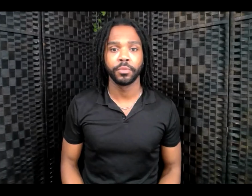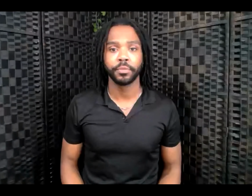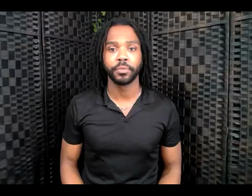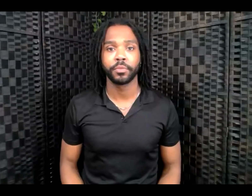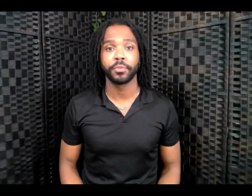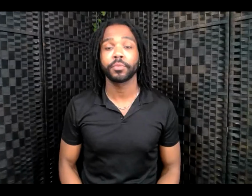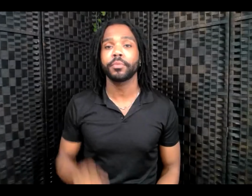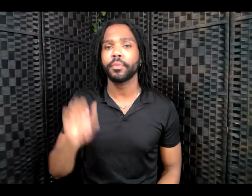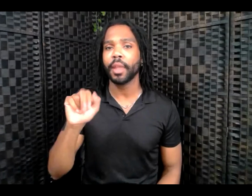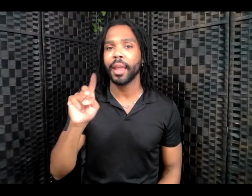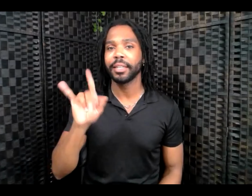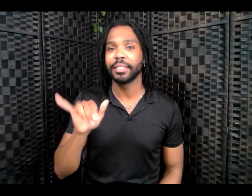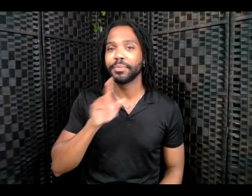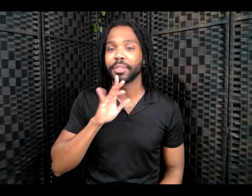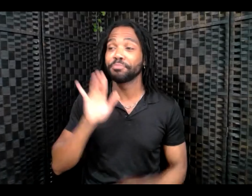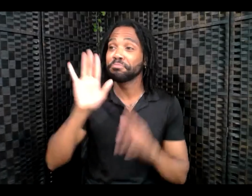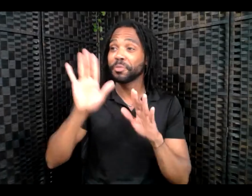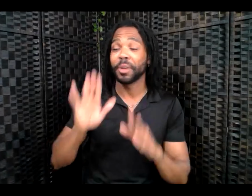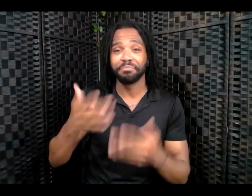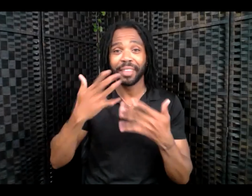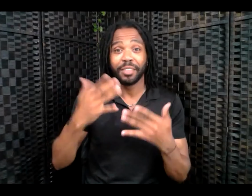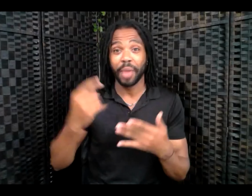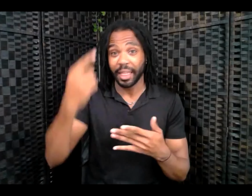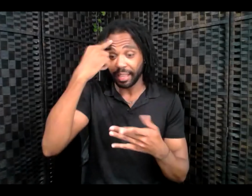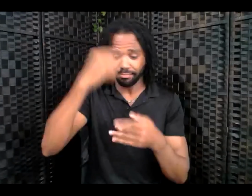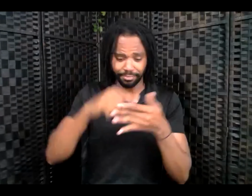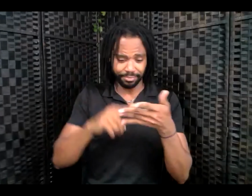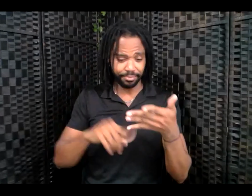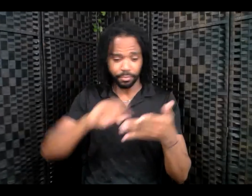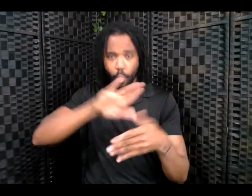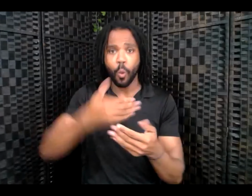Great, thank you. And I think that's all the questions we've had for DC Health.